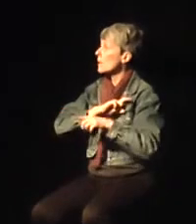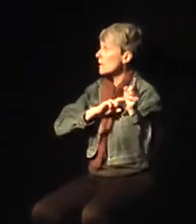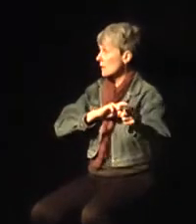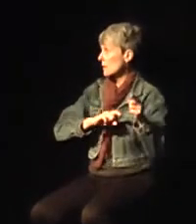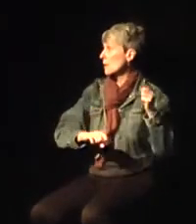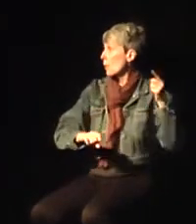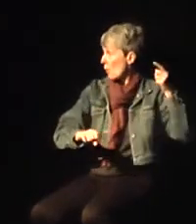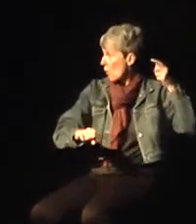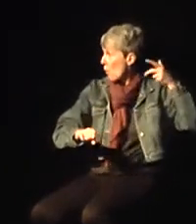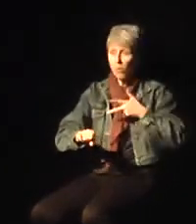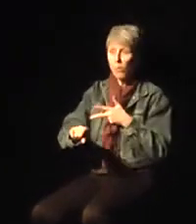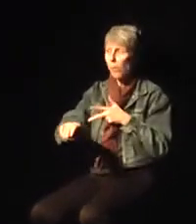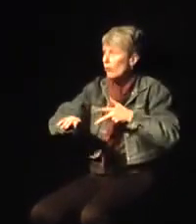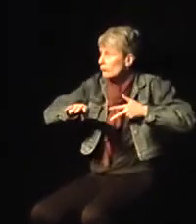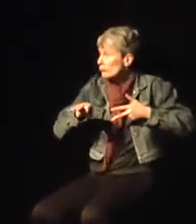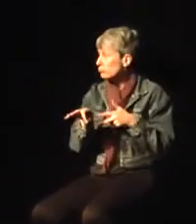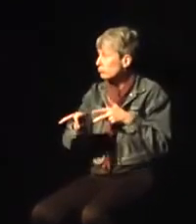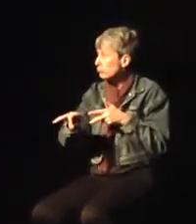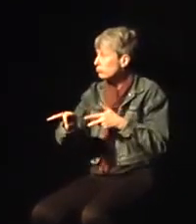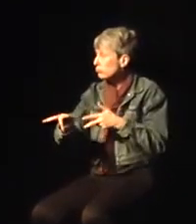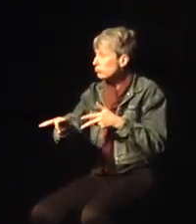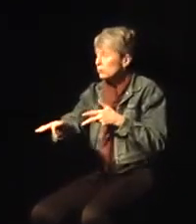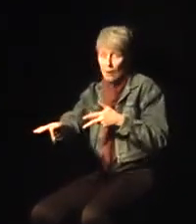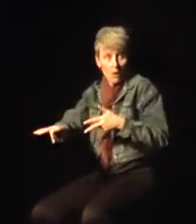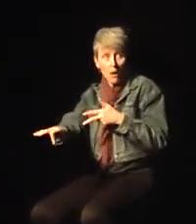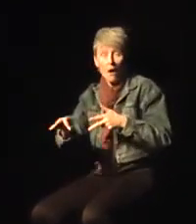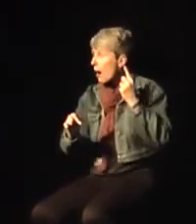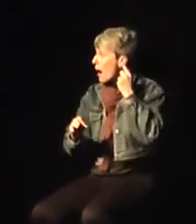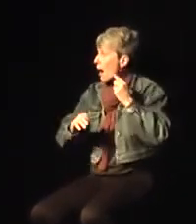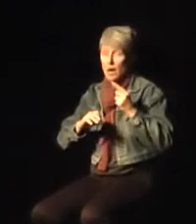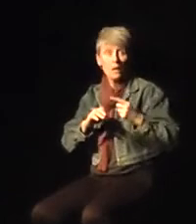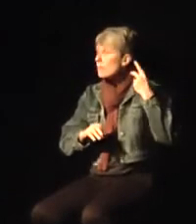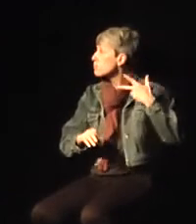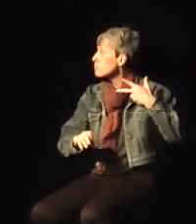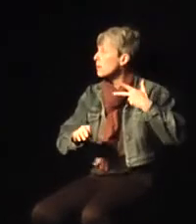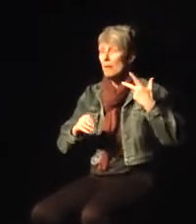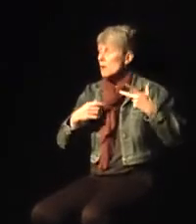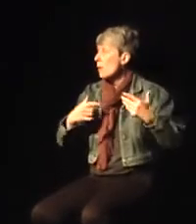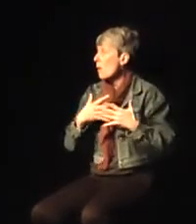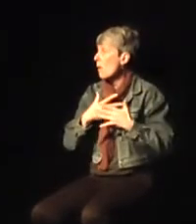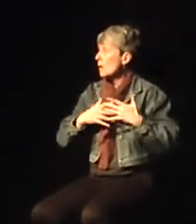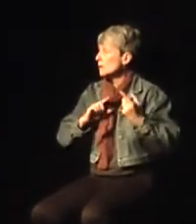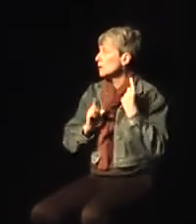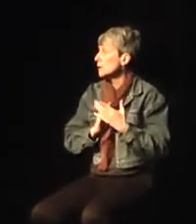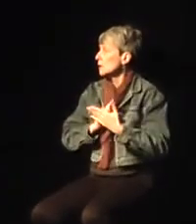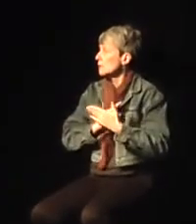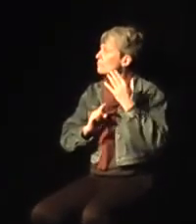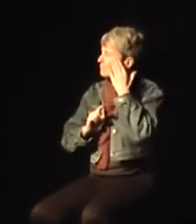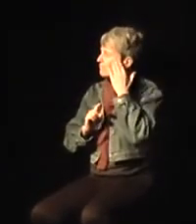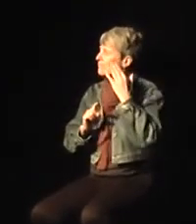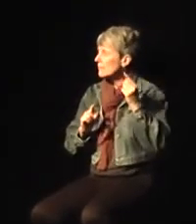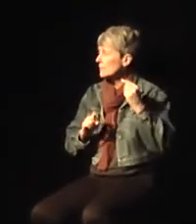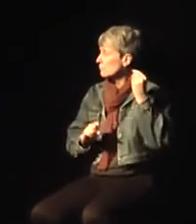The car is behind me, which increases my adrenaline. I don't realize, I know now that he's a cop because